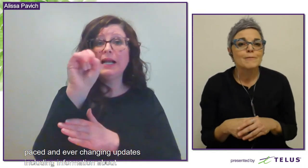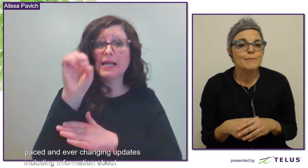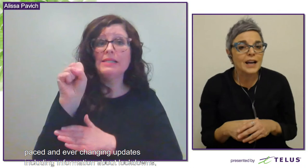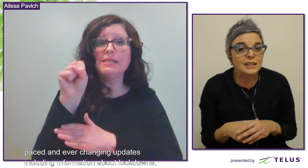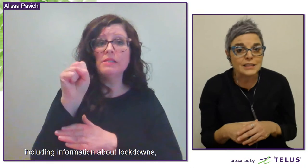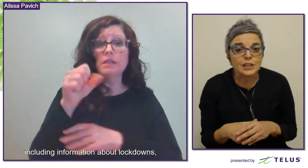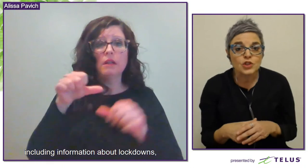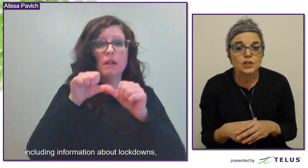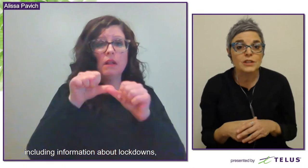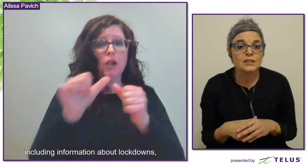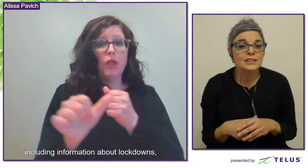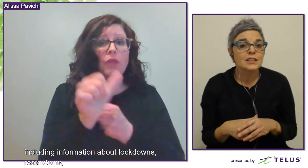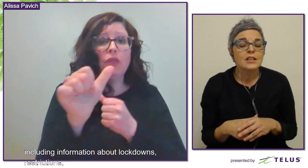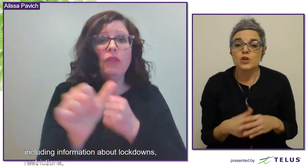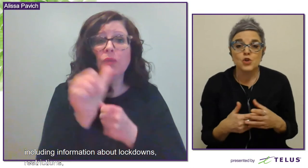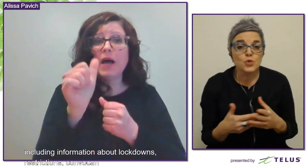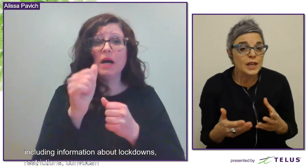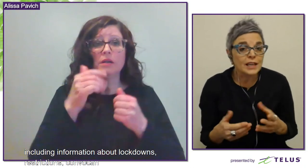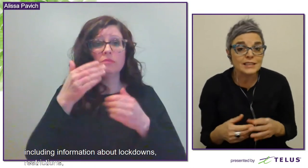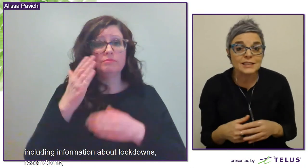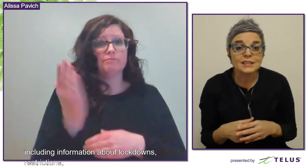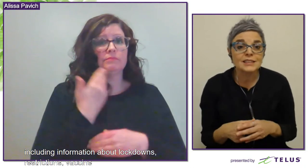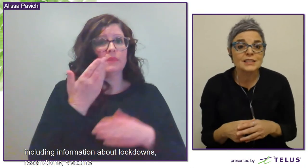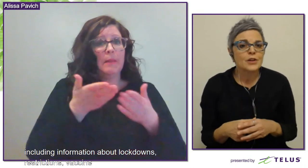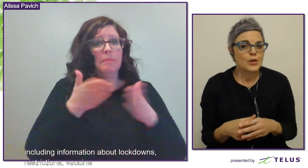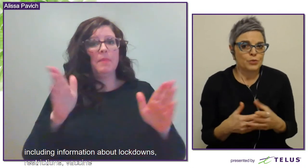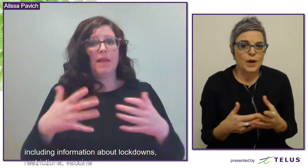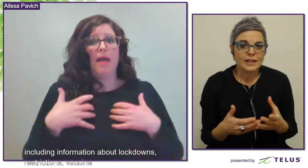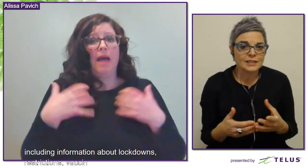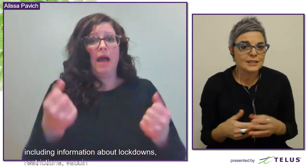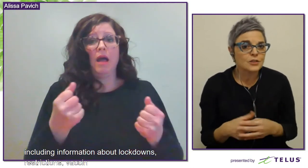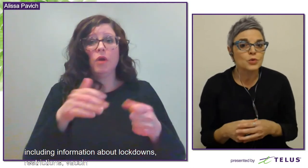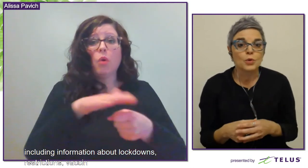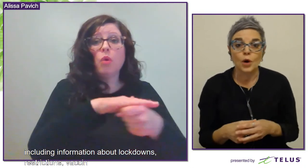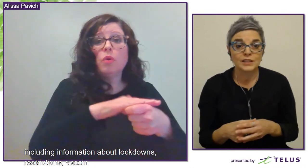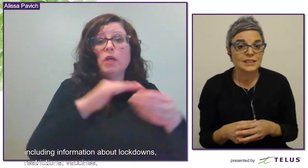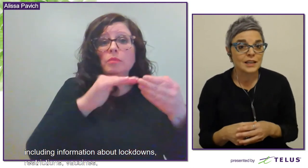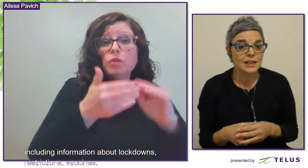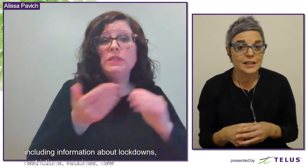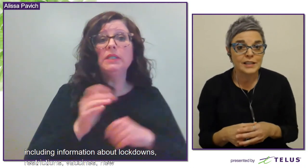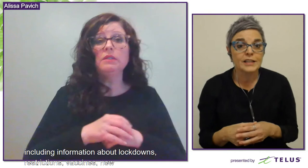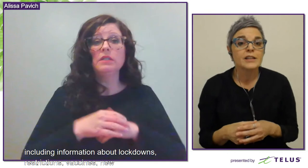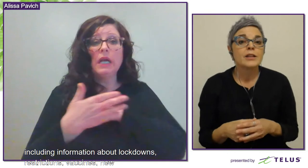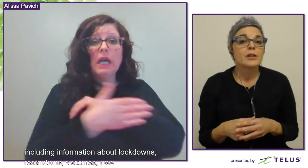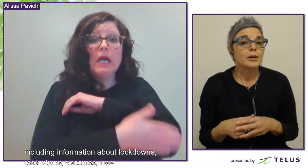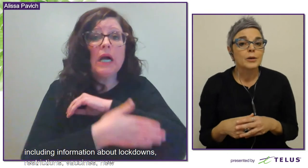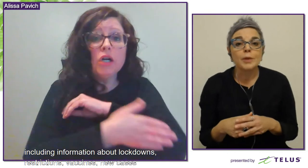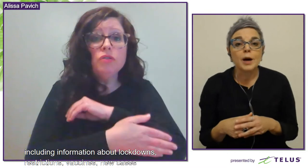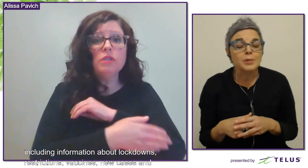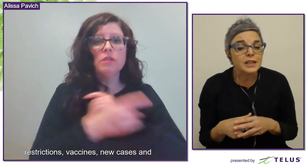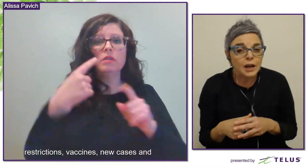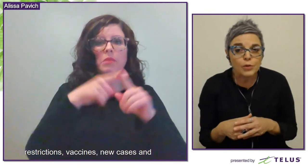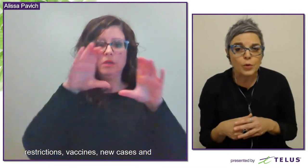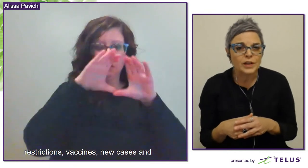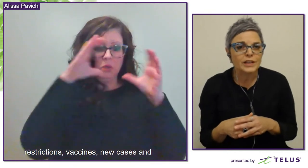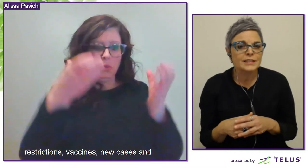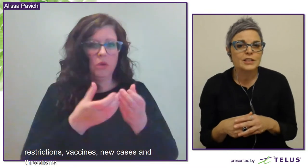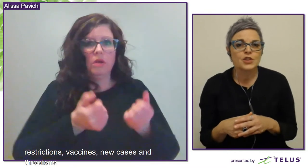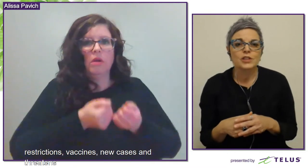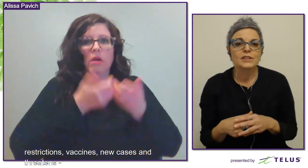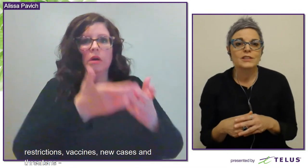restrictions, vaccinations, new cases, threats to our society, public